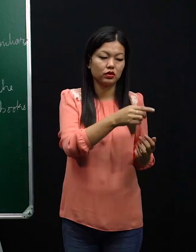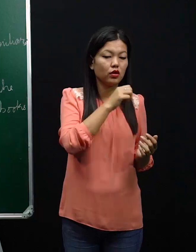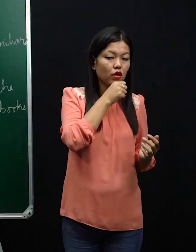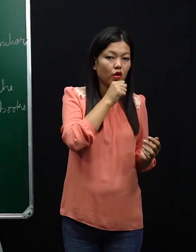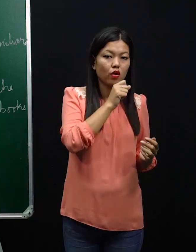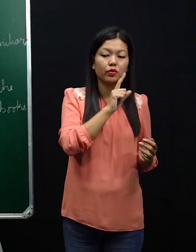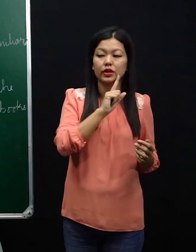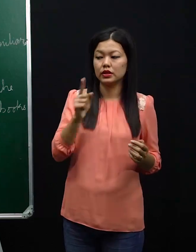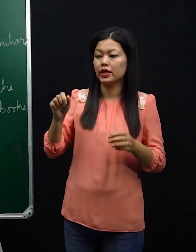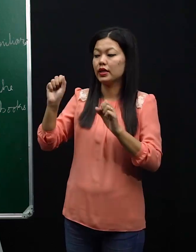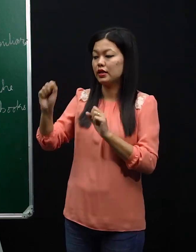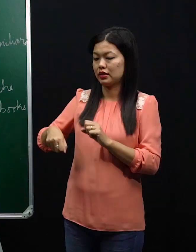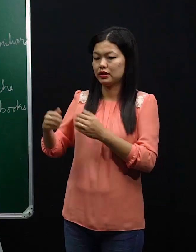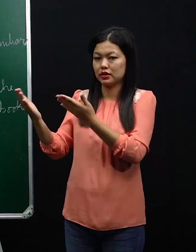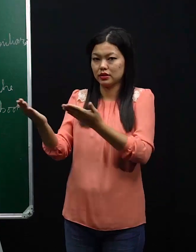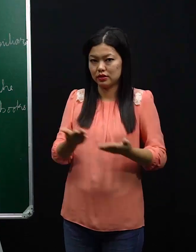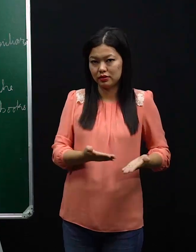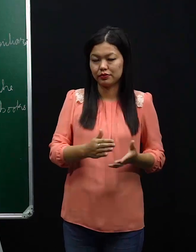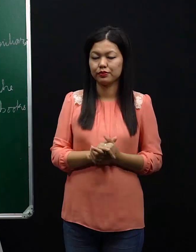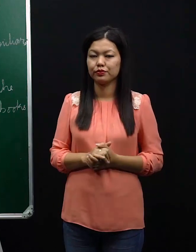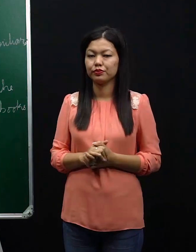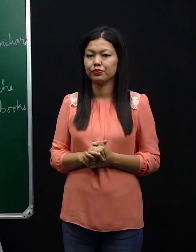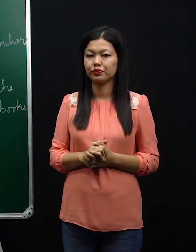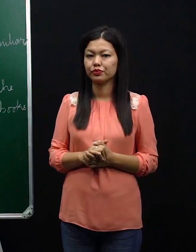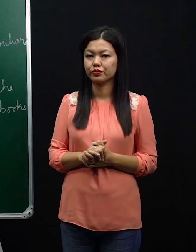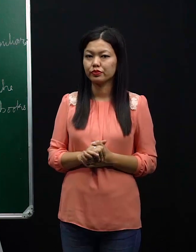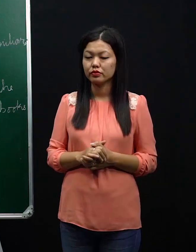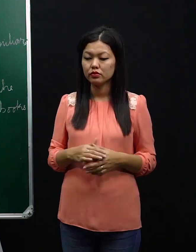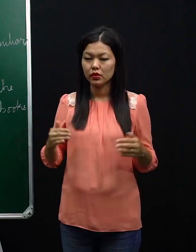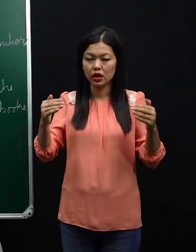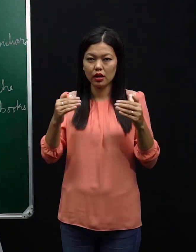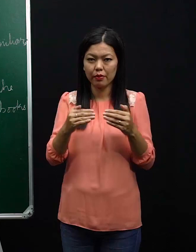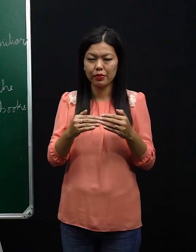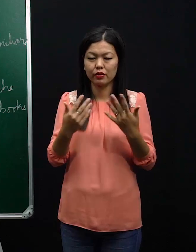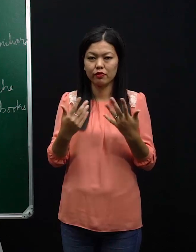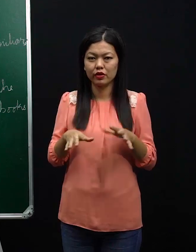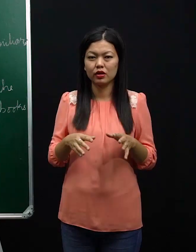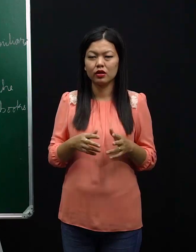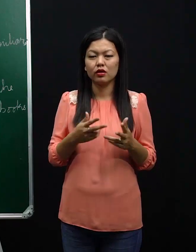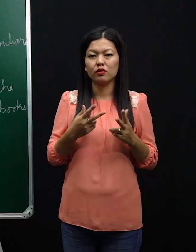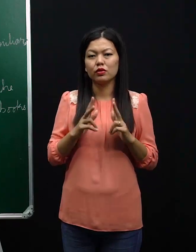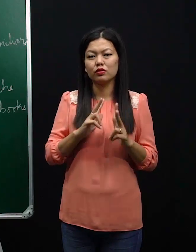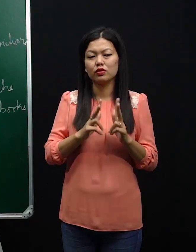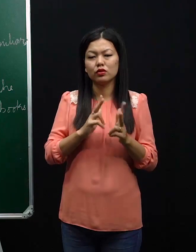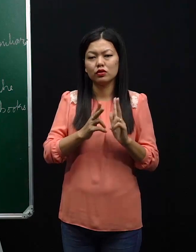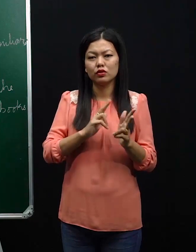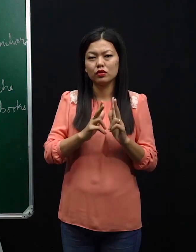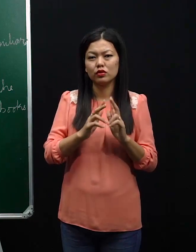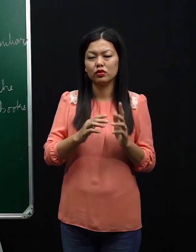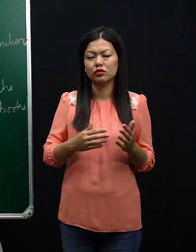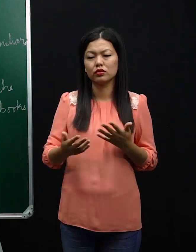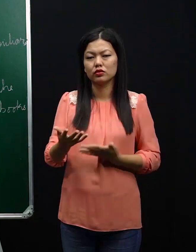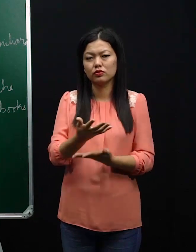his thoughts, he found that it was so deep. The thoughts that he had in his mind were so wise that he could